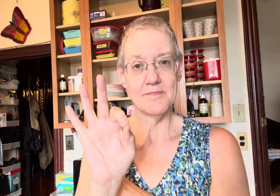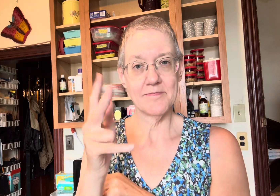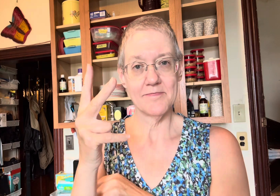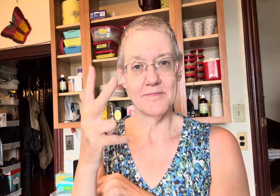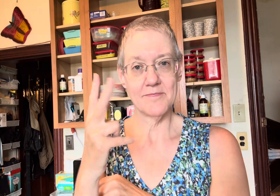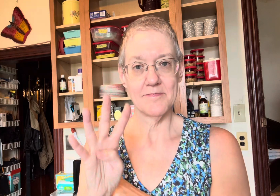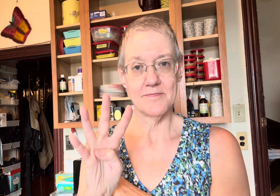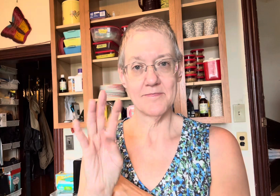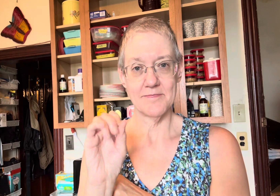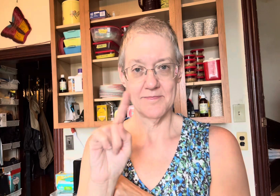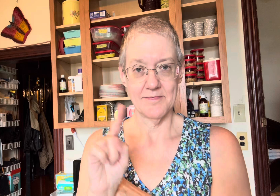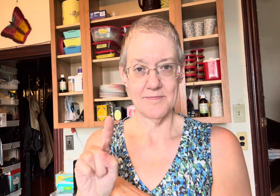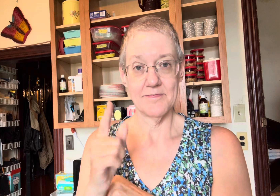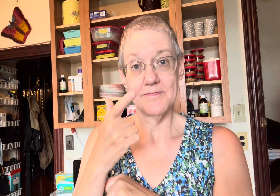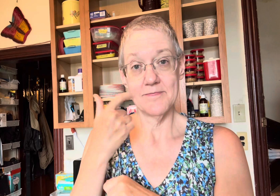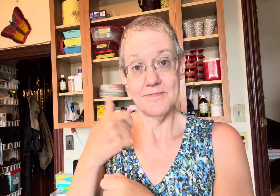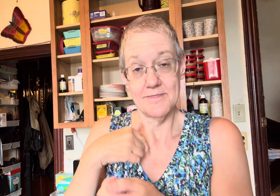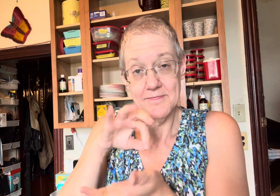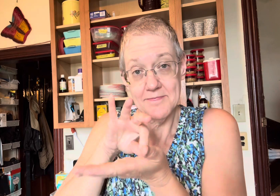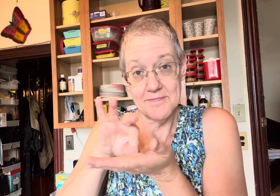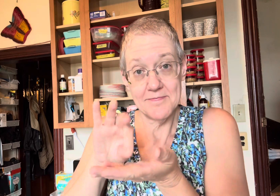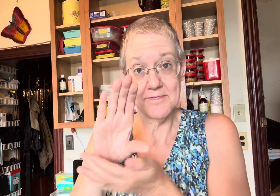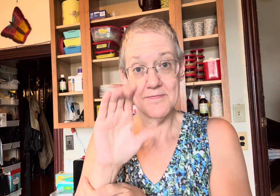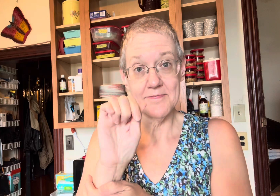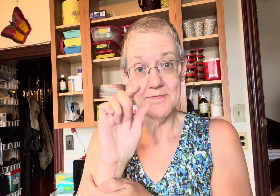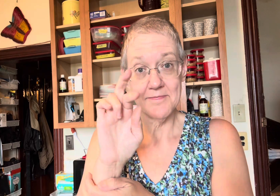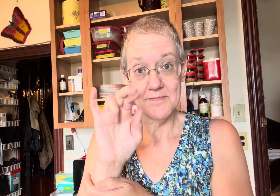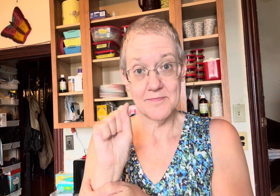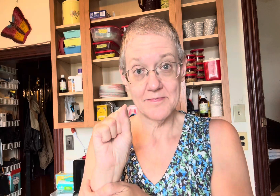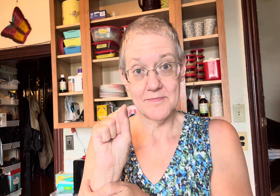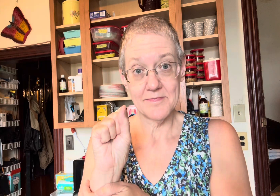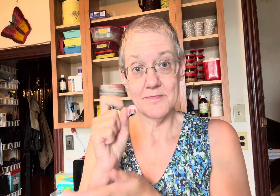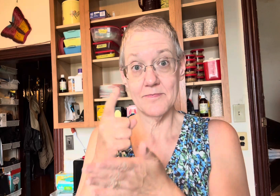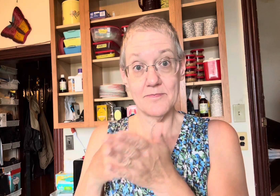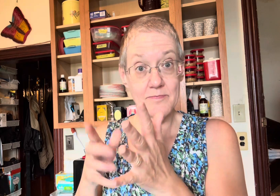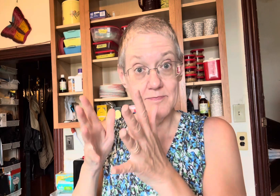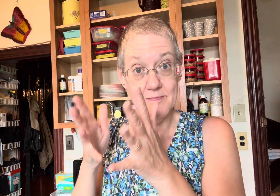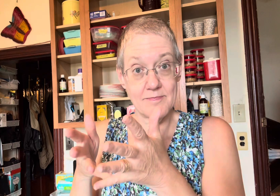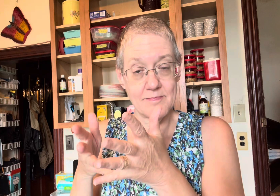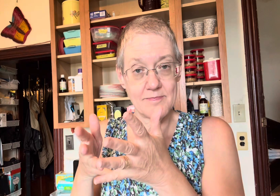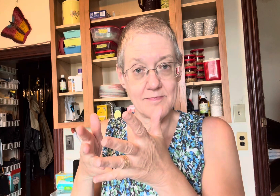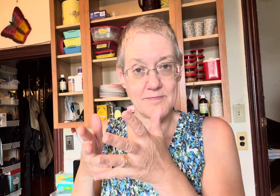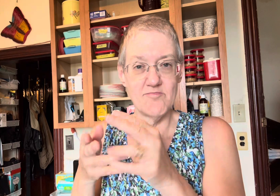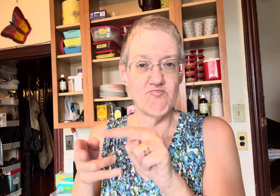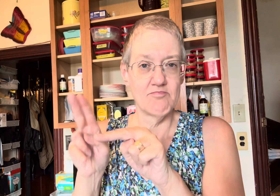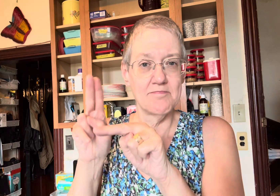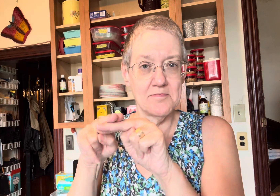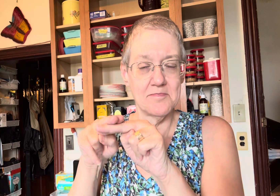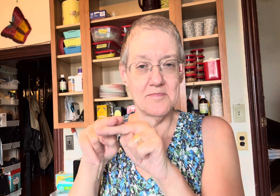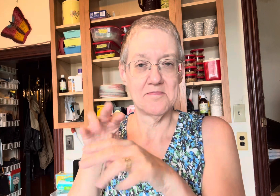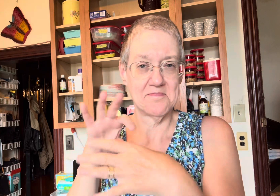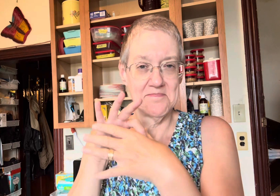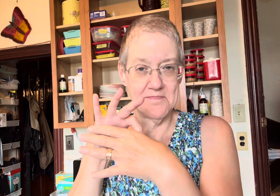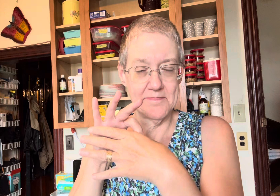It's about 9 3/4 ounces. Because I count calories, however many calories are left for the day, I just increase my meat